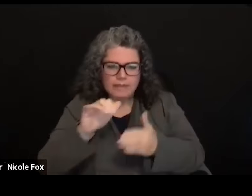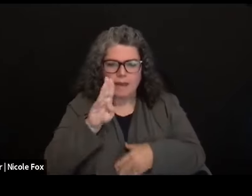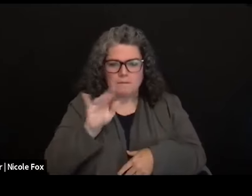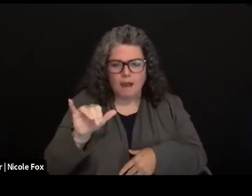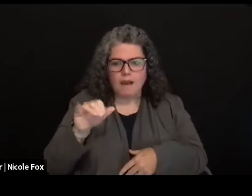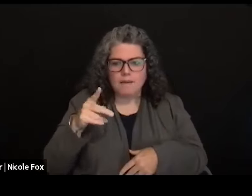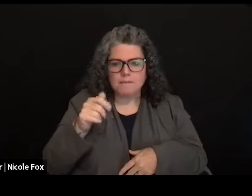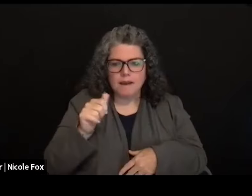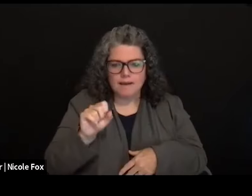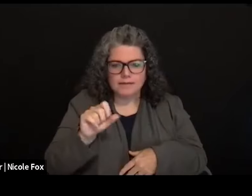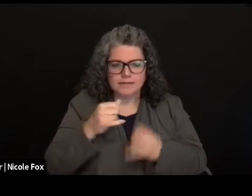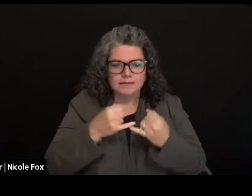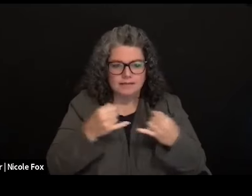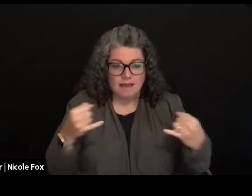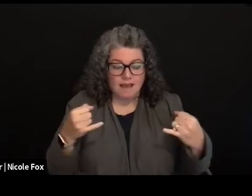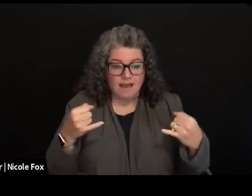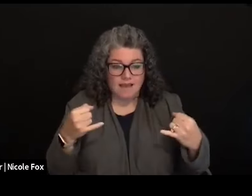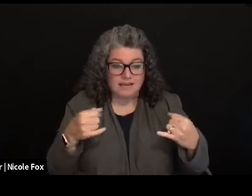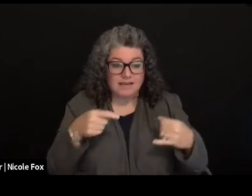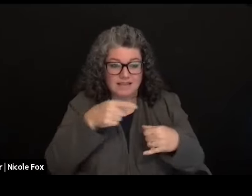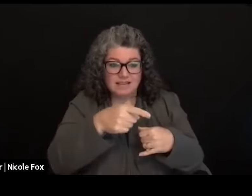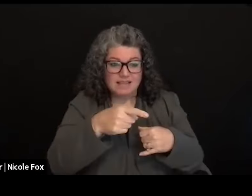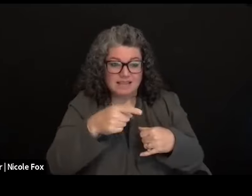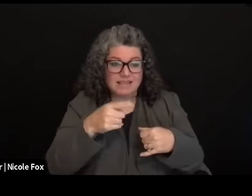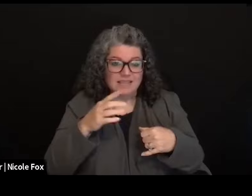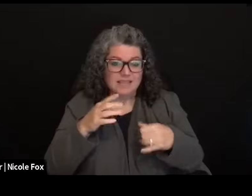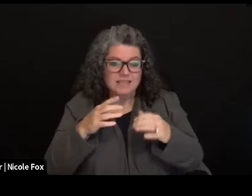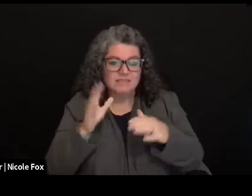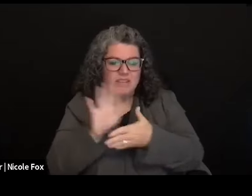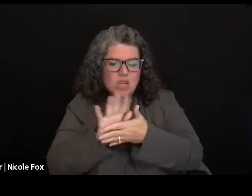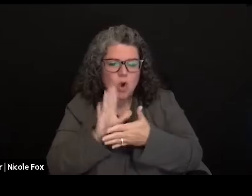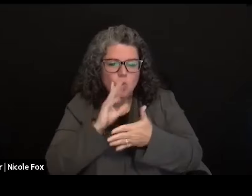And as the video zooms in, it is going to pause.